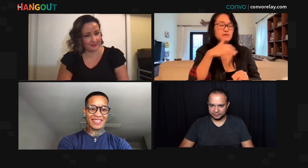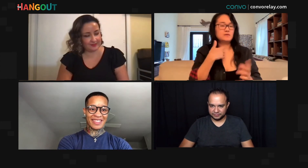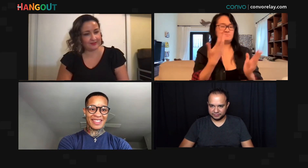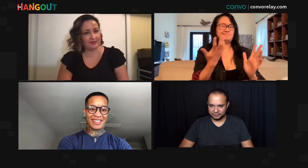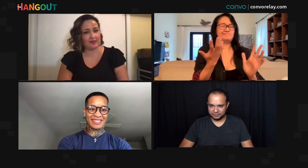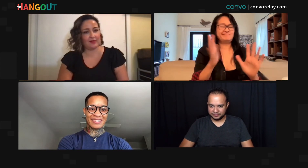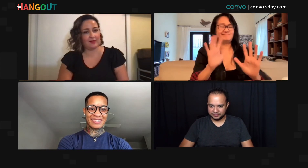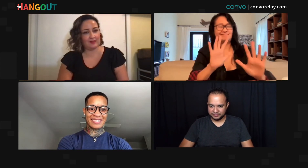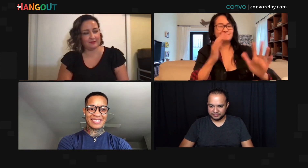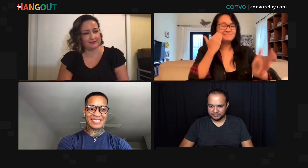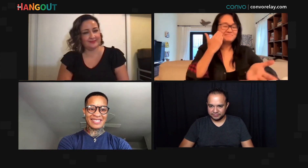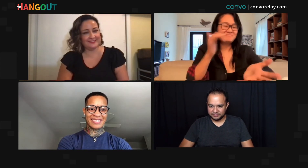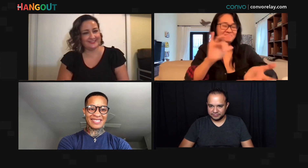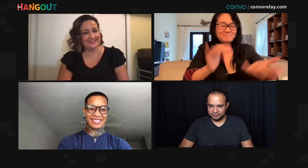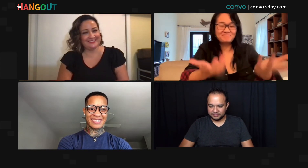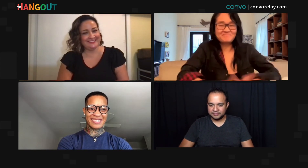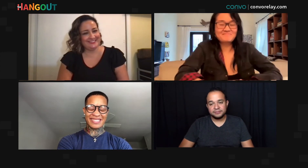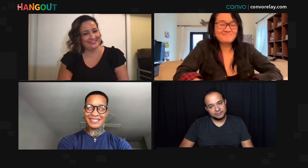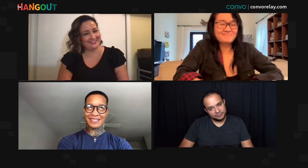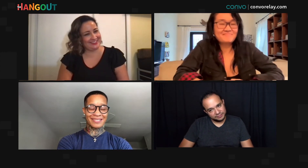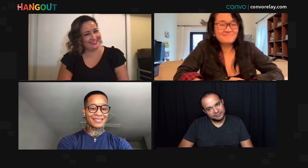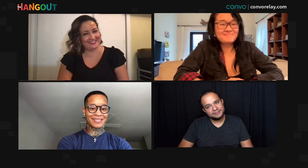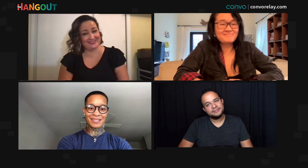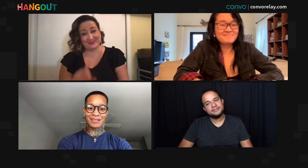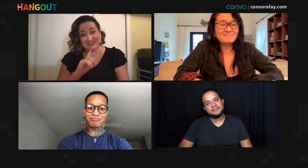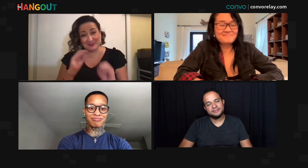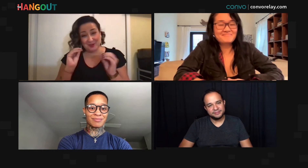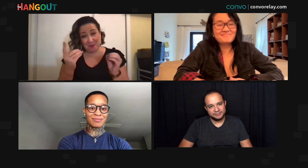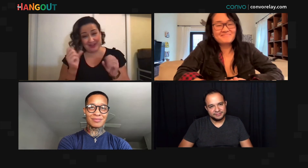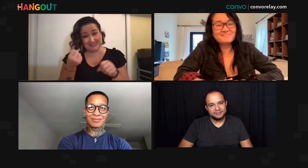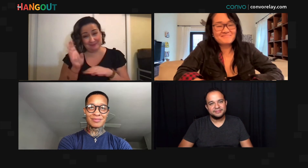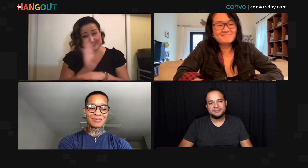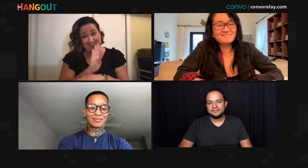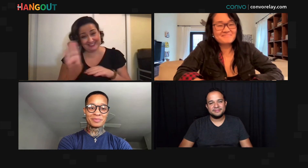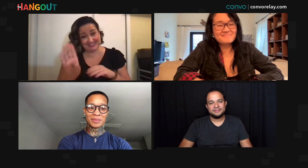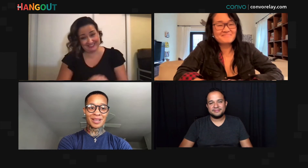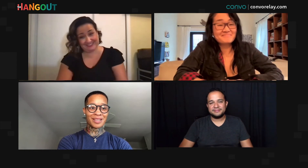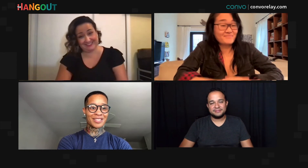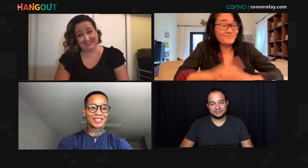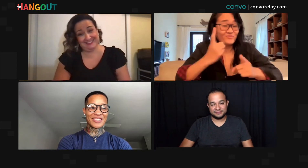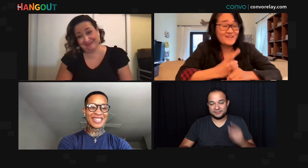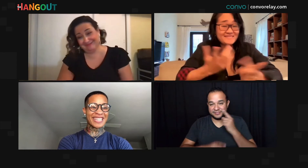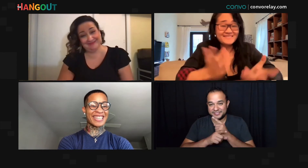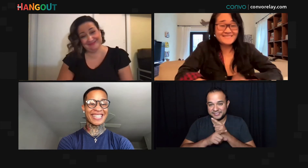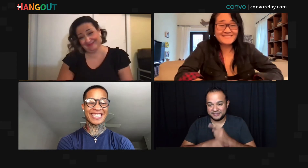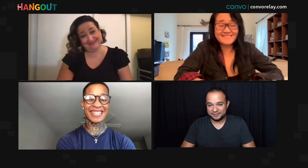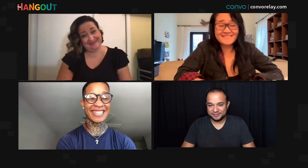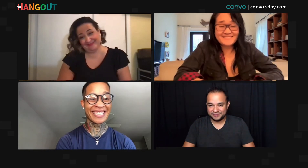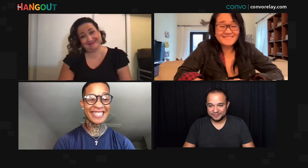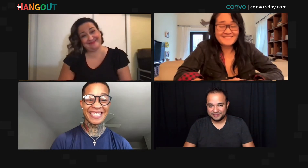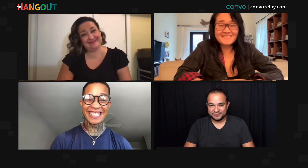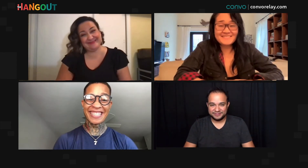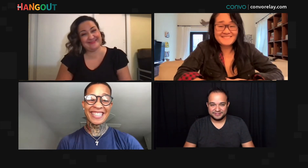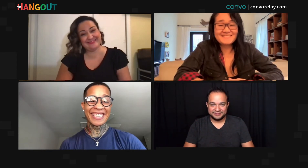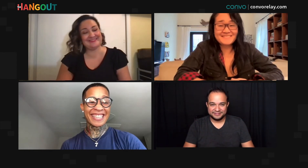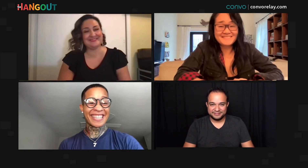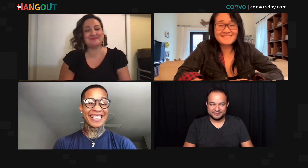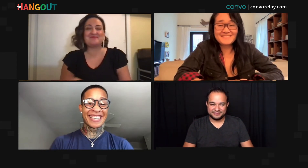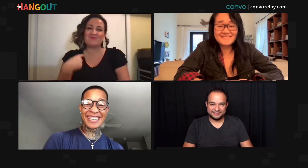ask, like just invasive questions, I don't think that's appropriate. This is Melissa. It's really no one's